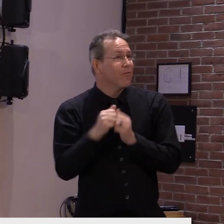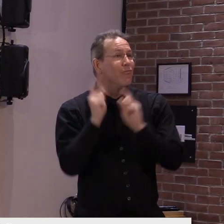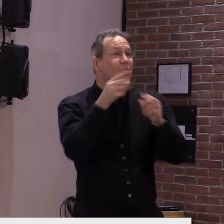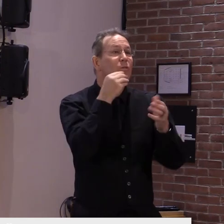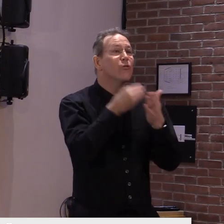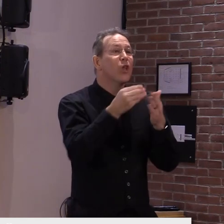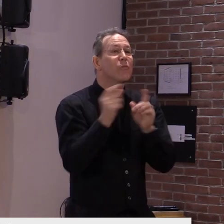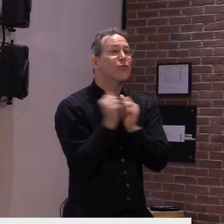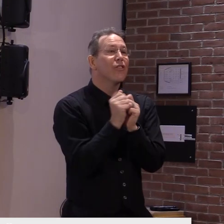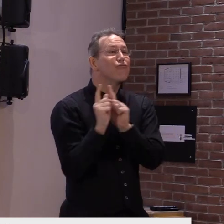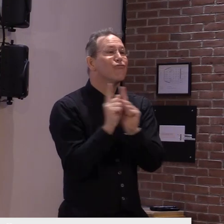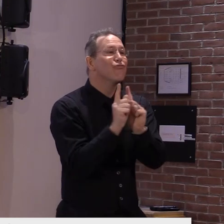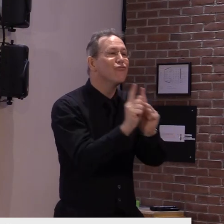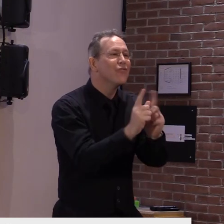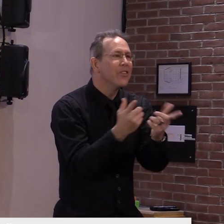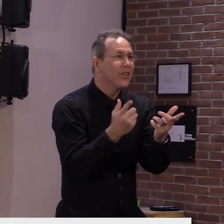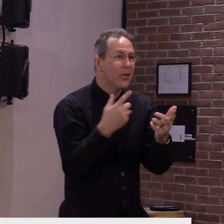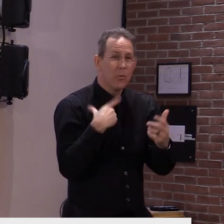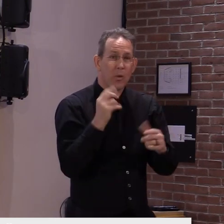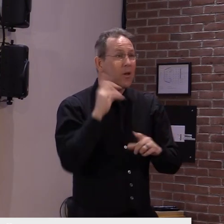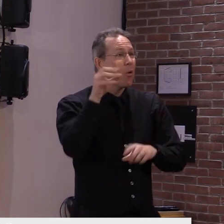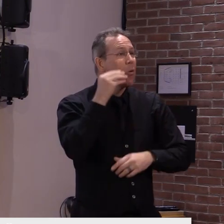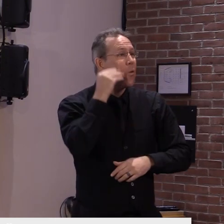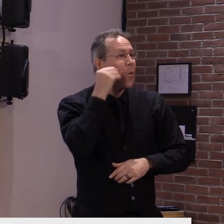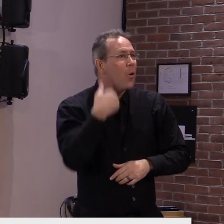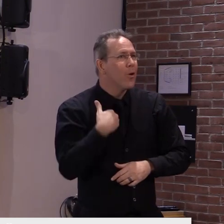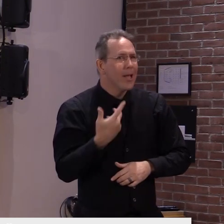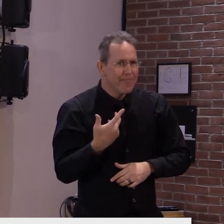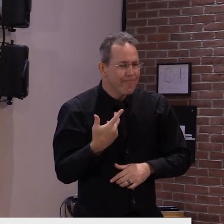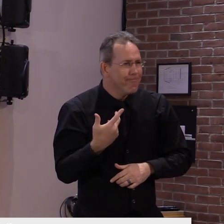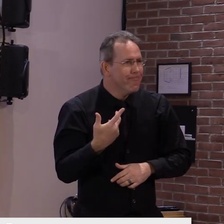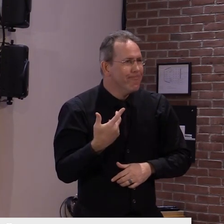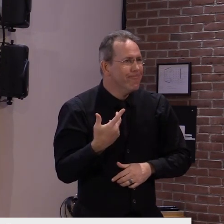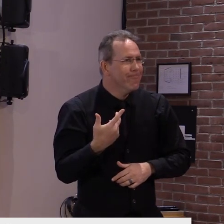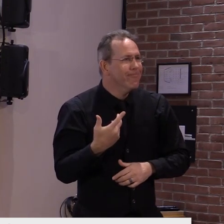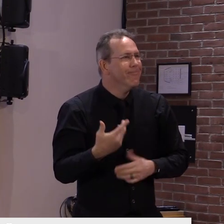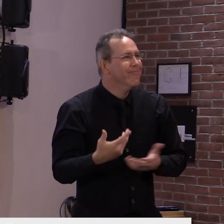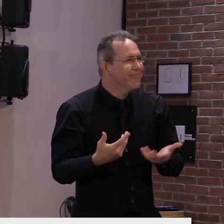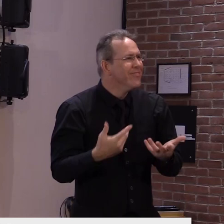when we're home in Vermont, we sometimes take an extra